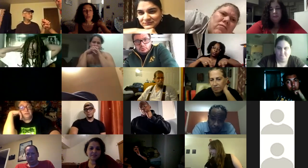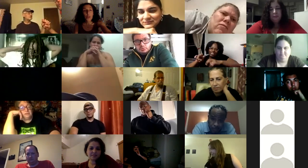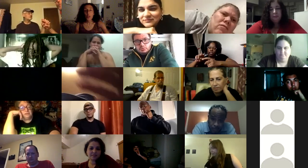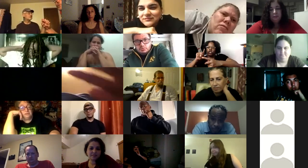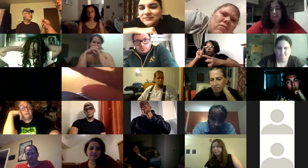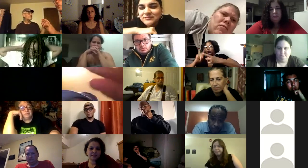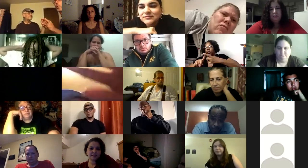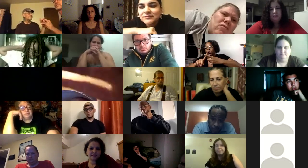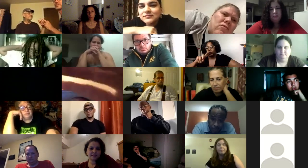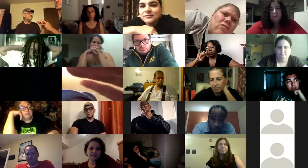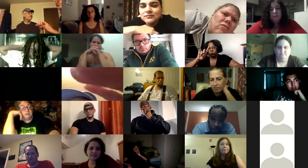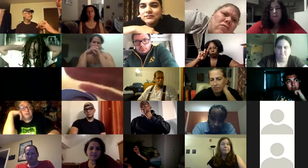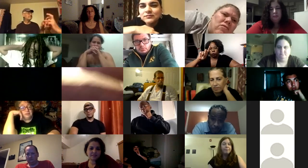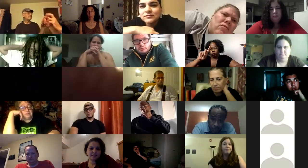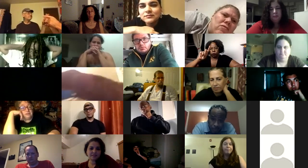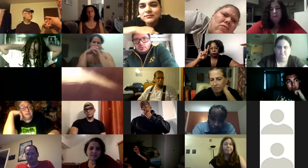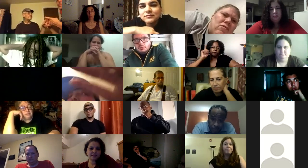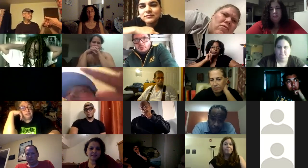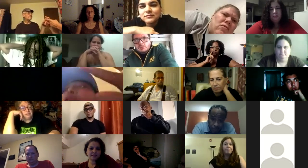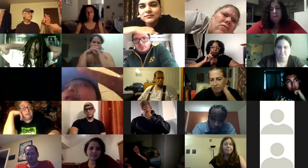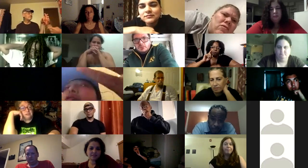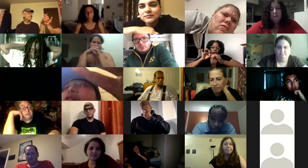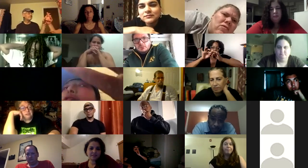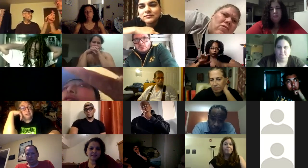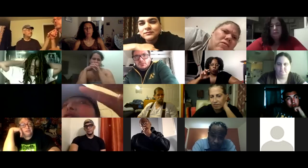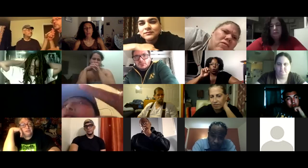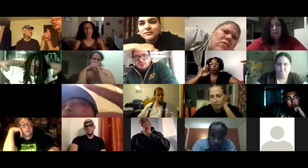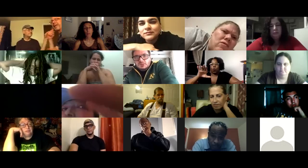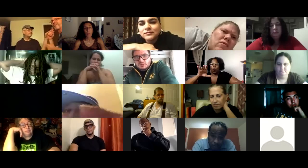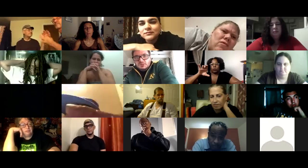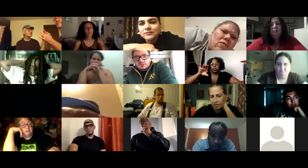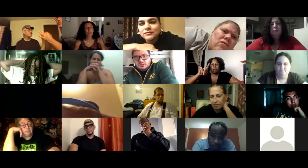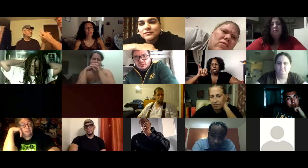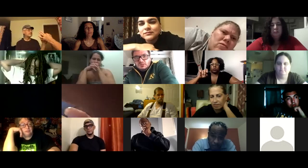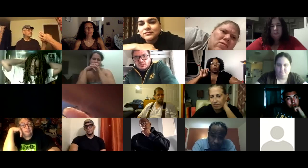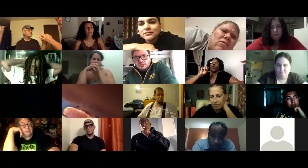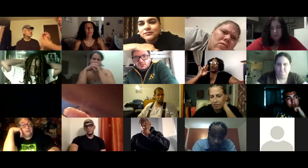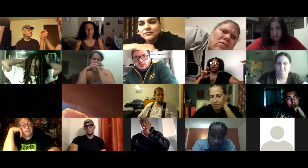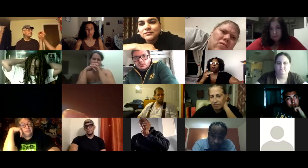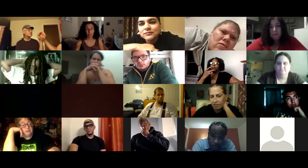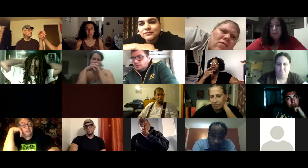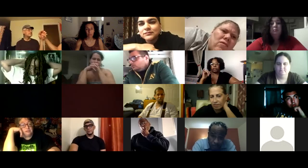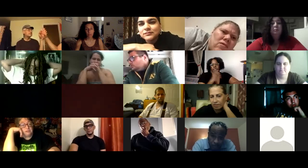So they're trying their best to transition it over to being called a deaf interpreters,